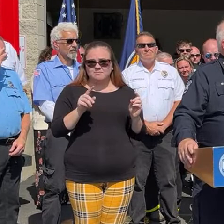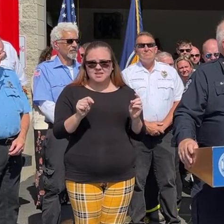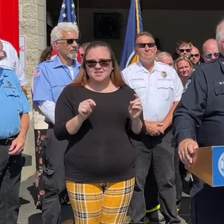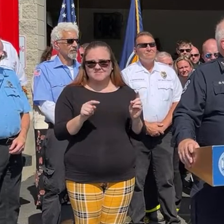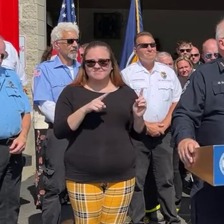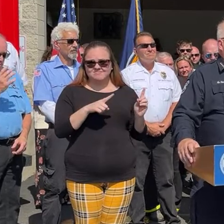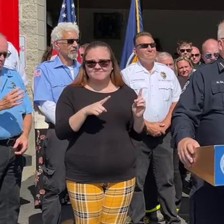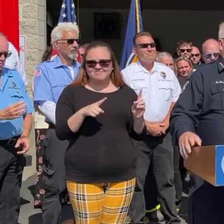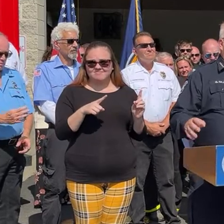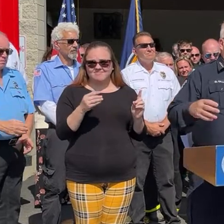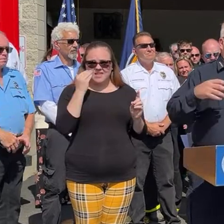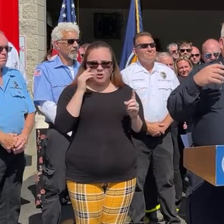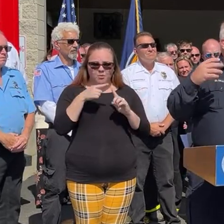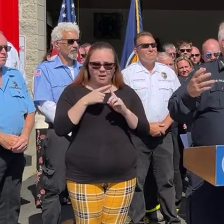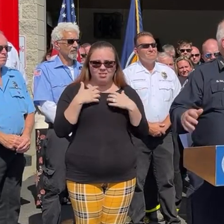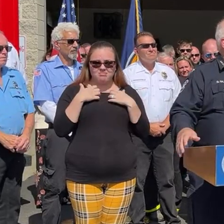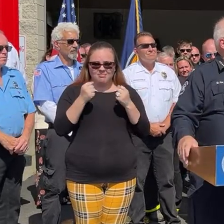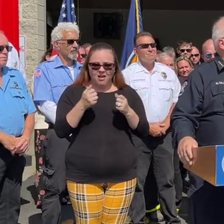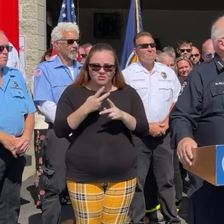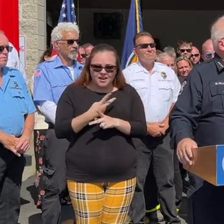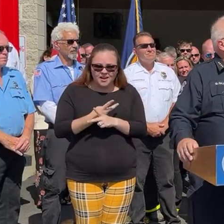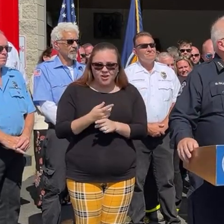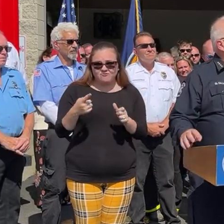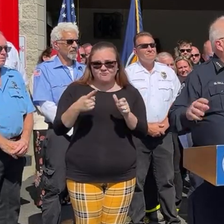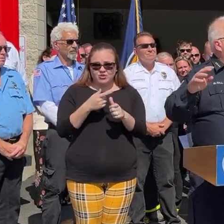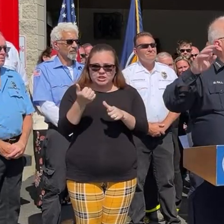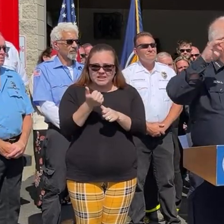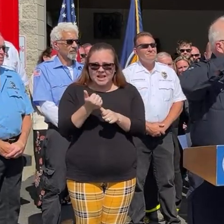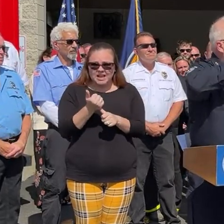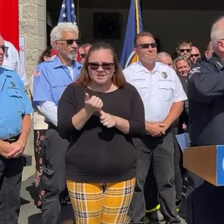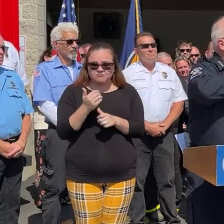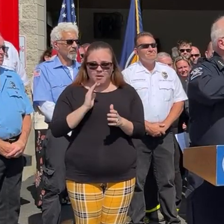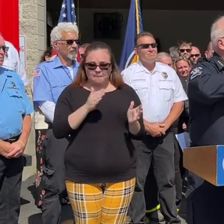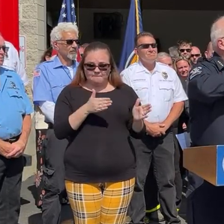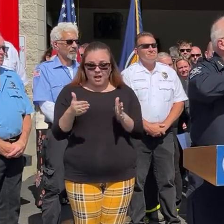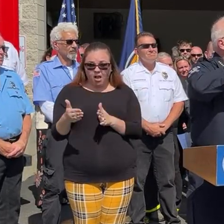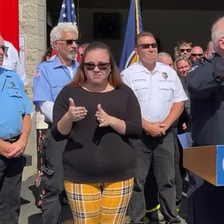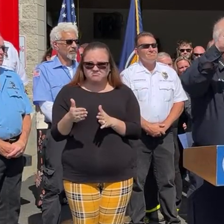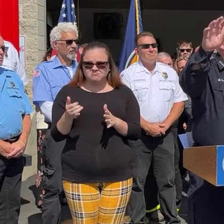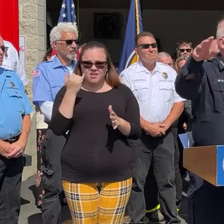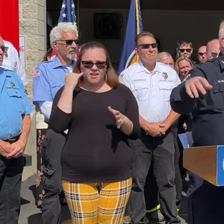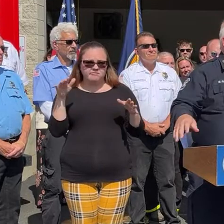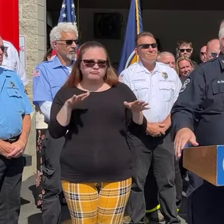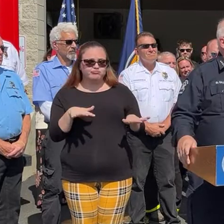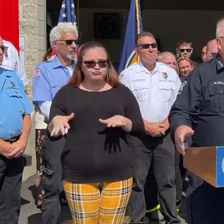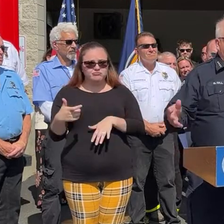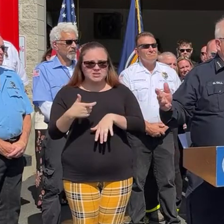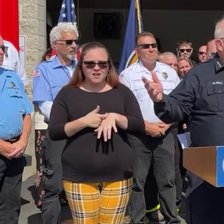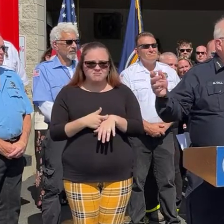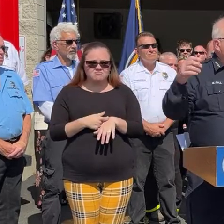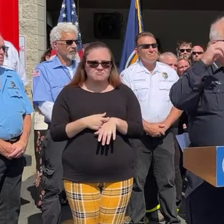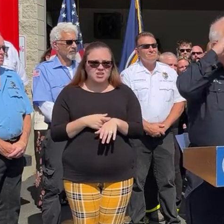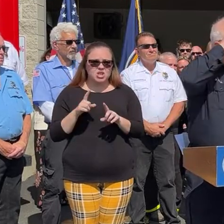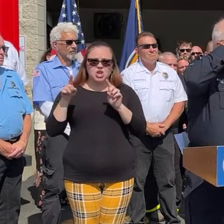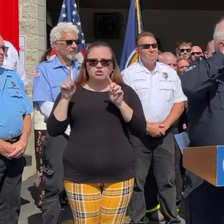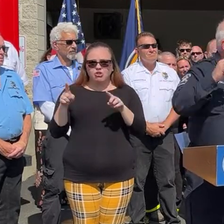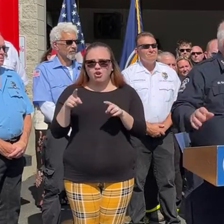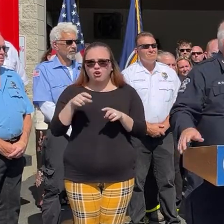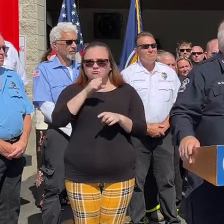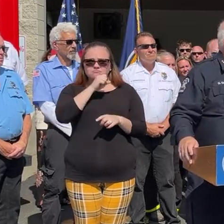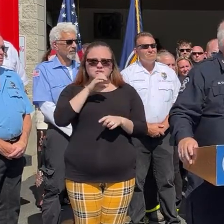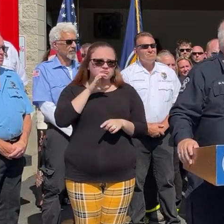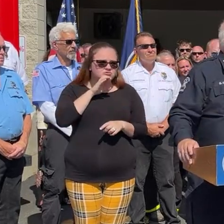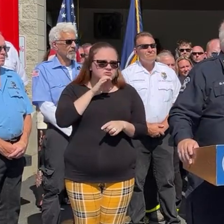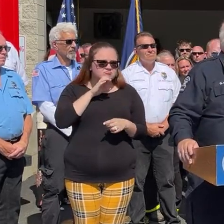EMTs. They know about healthcare, they know about first aid. Our plans, when they're downtime, our plans are to go to senior centers, talk